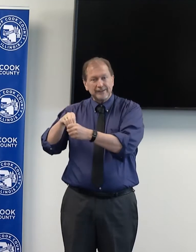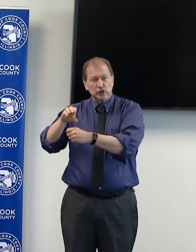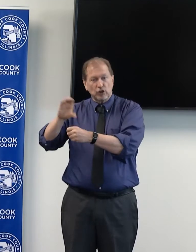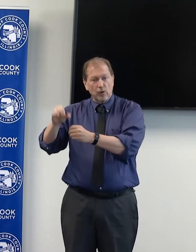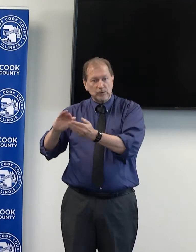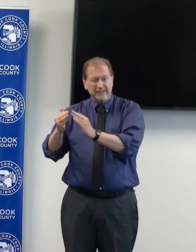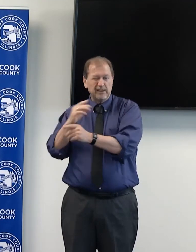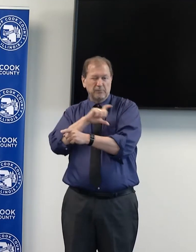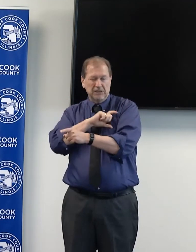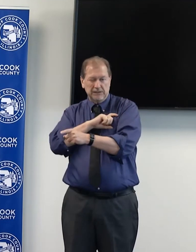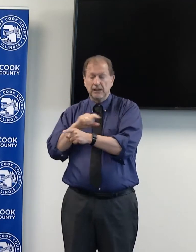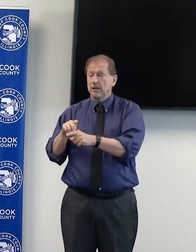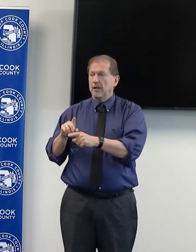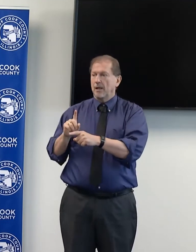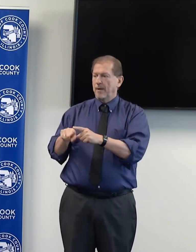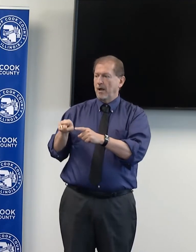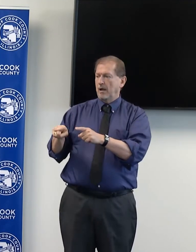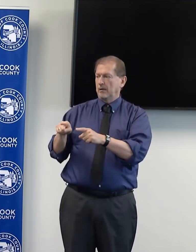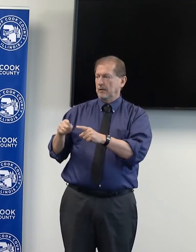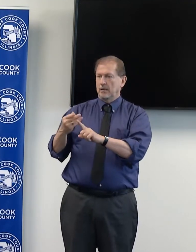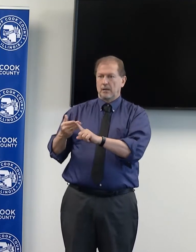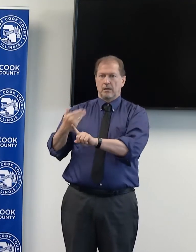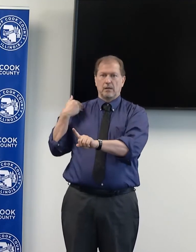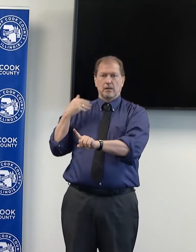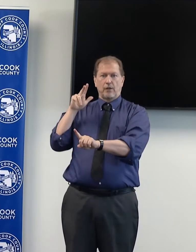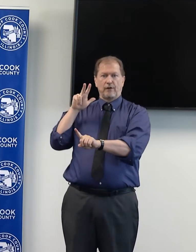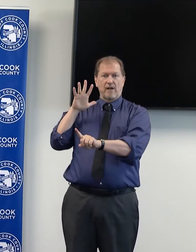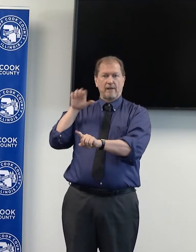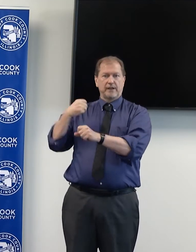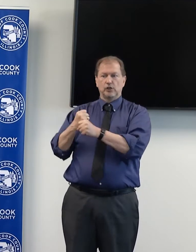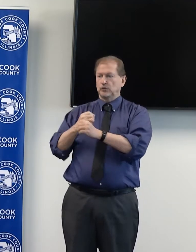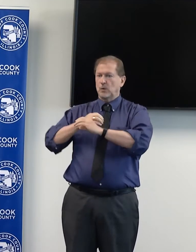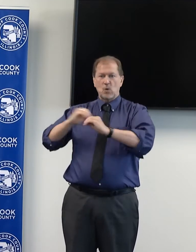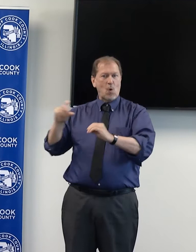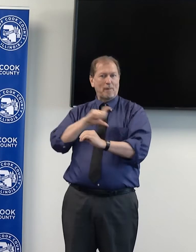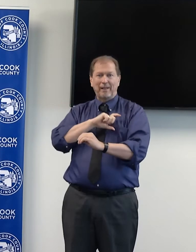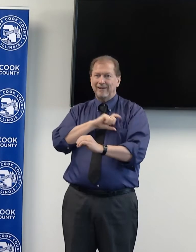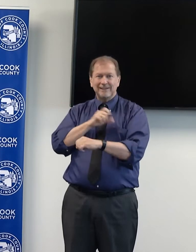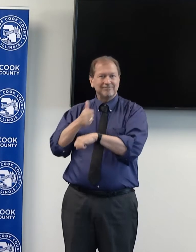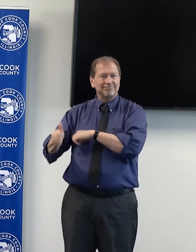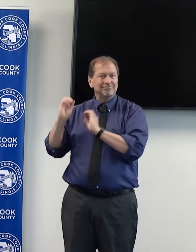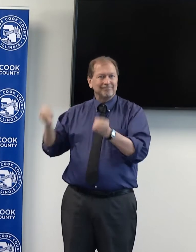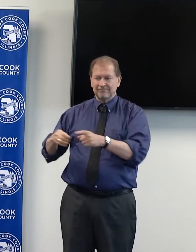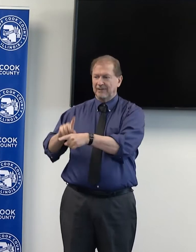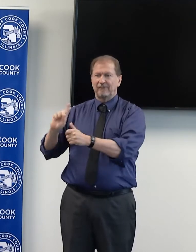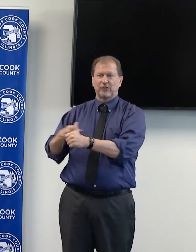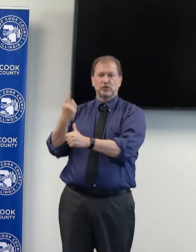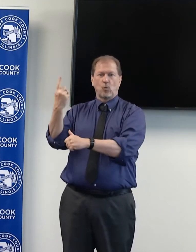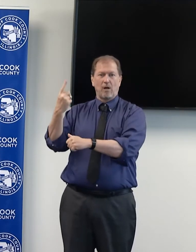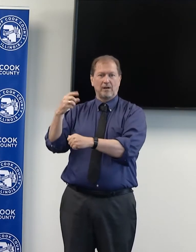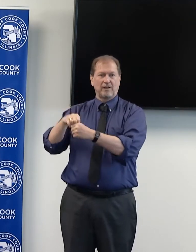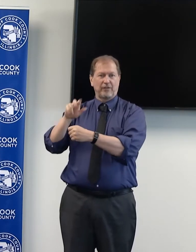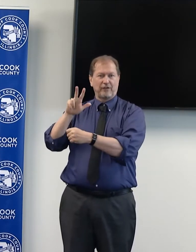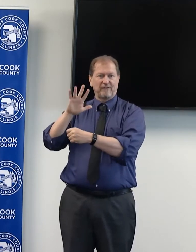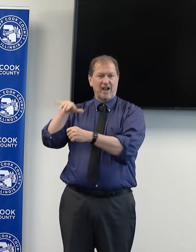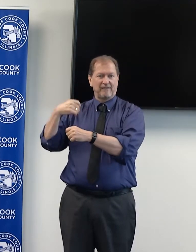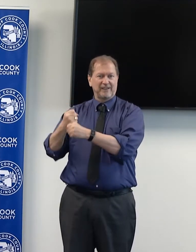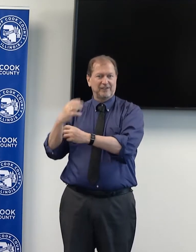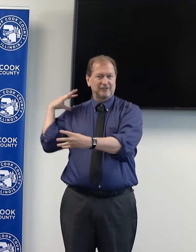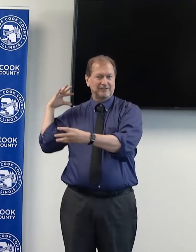murder. And, you know, black and brown people are murdered by the police across this country every day. It's